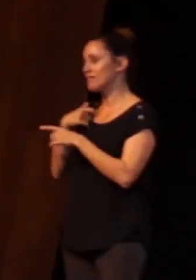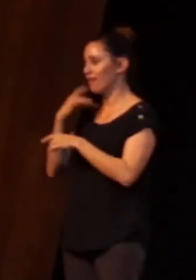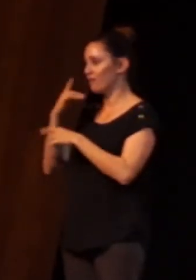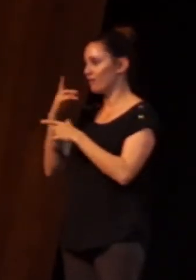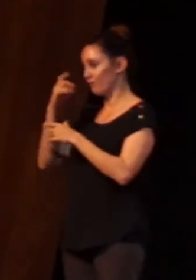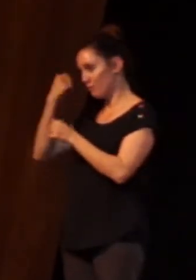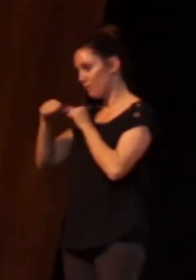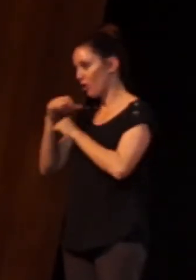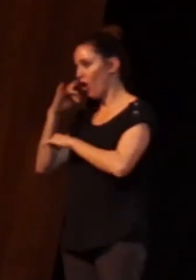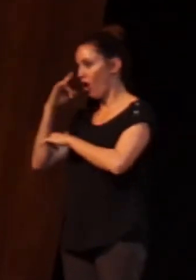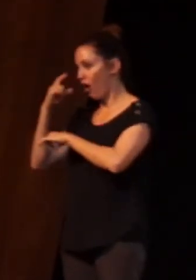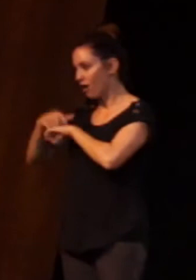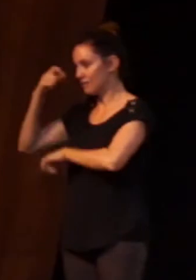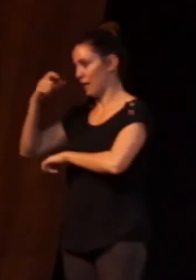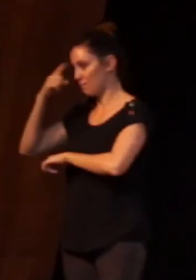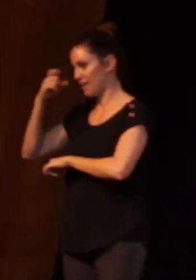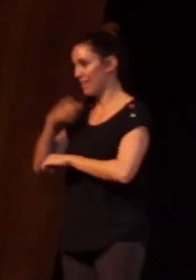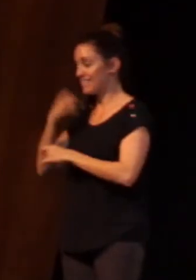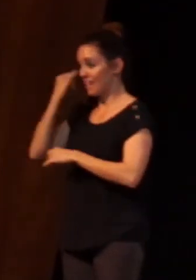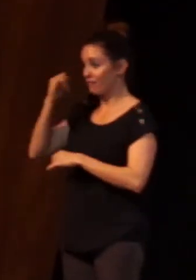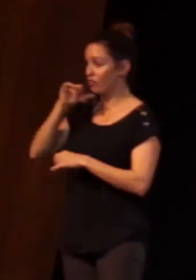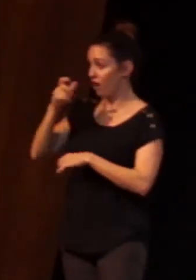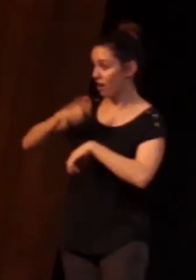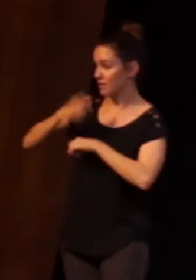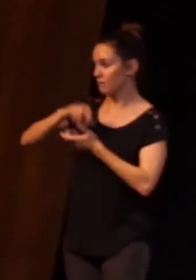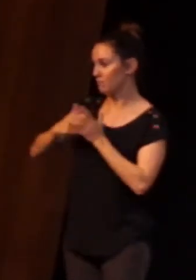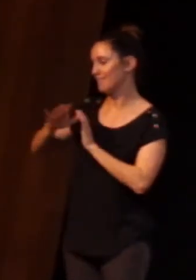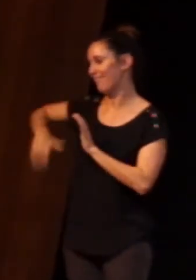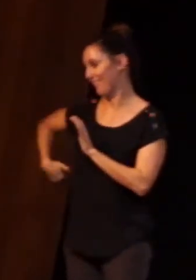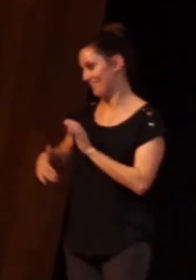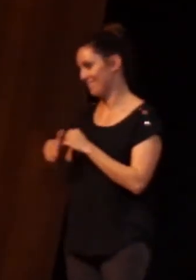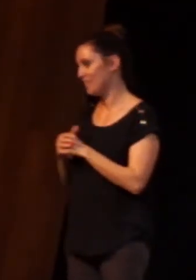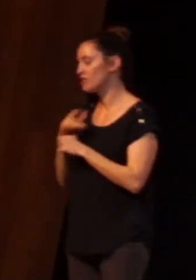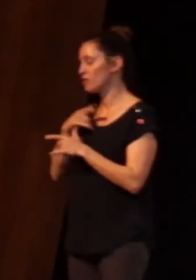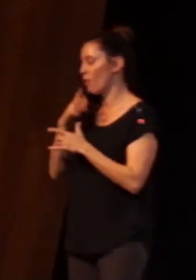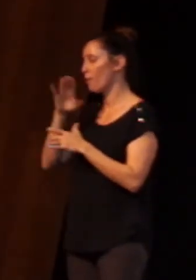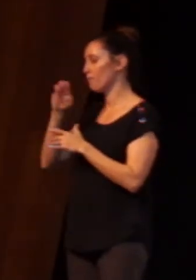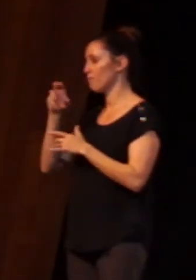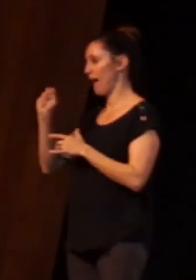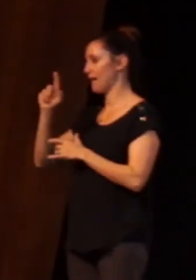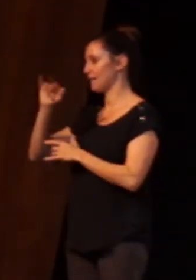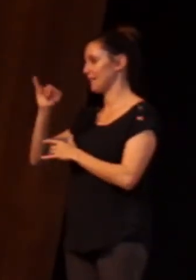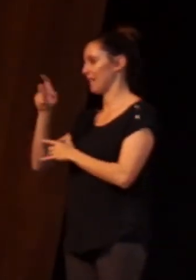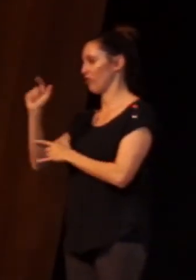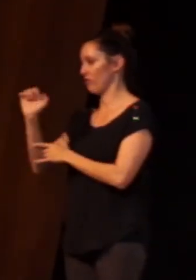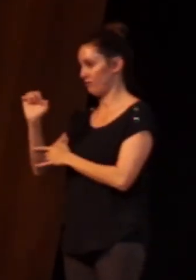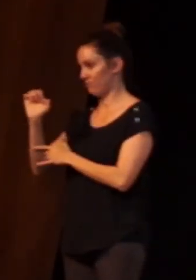actually late. It's my pleasure to award the Pashby Scholarship to Ben Little.